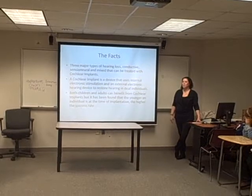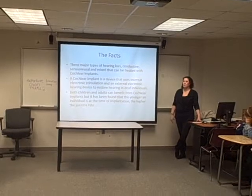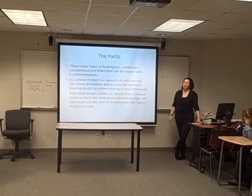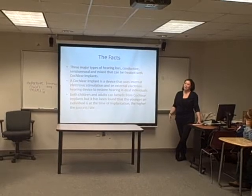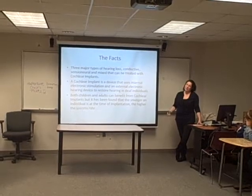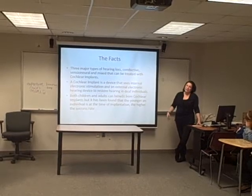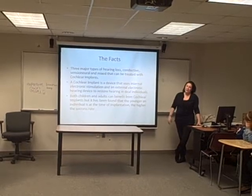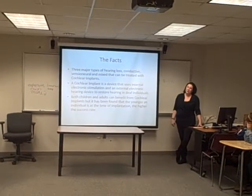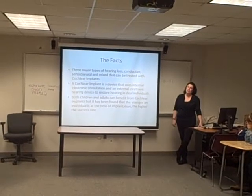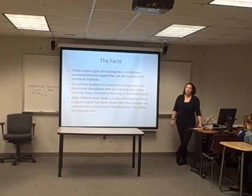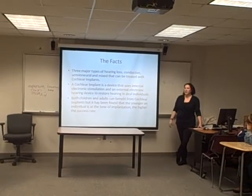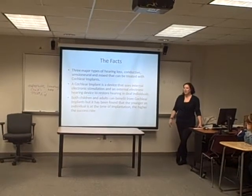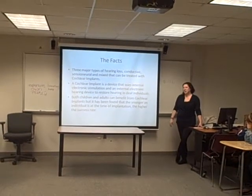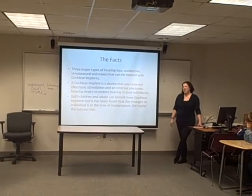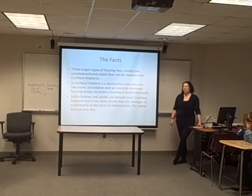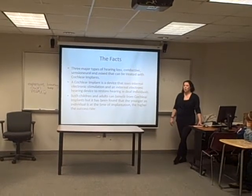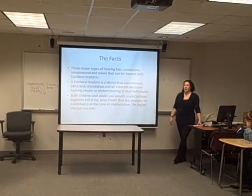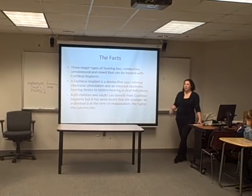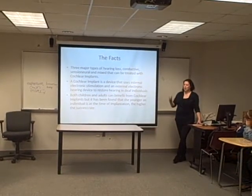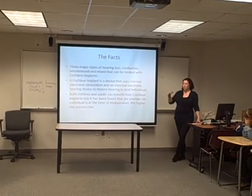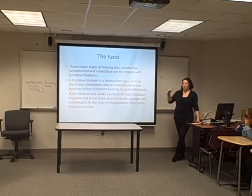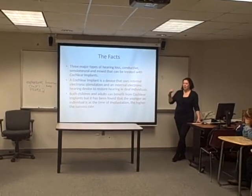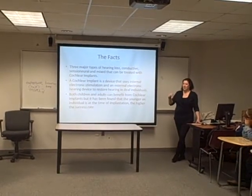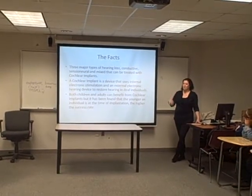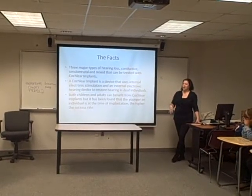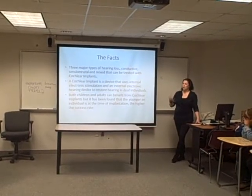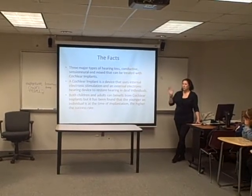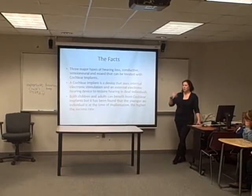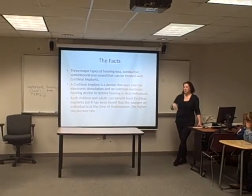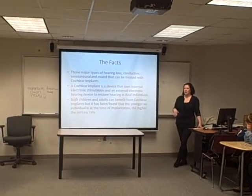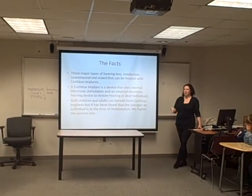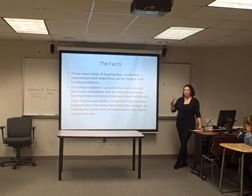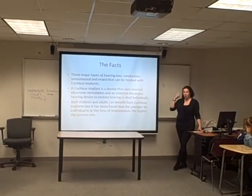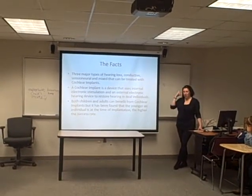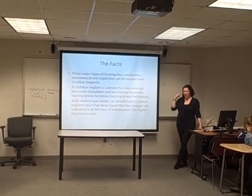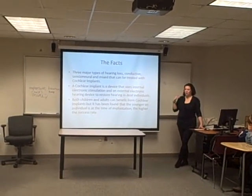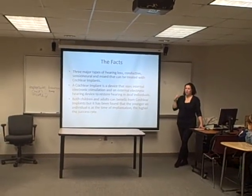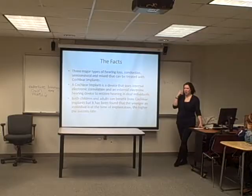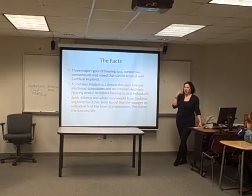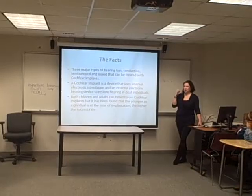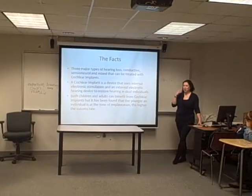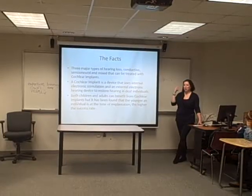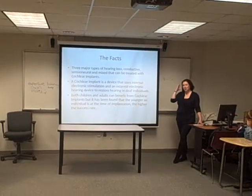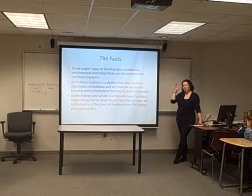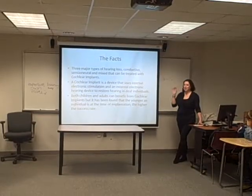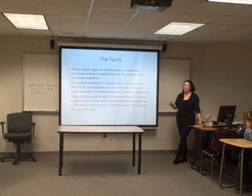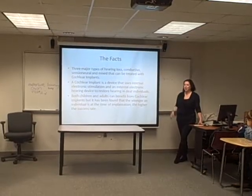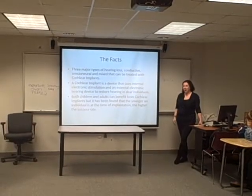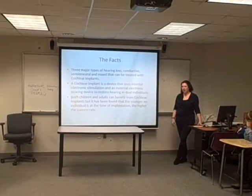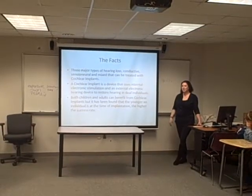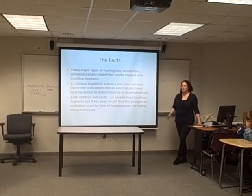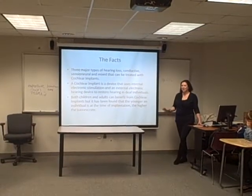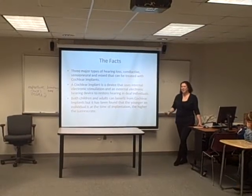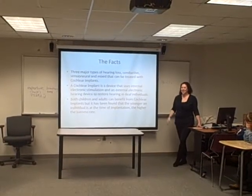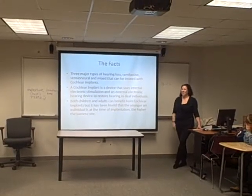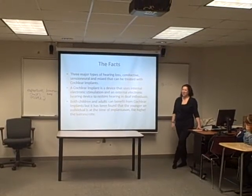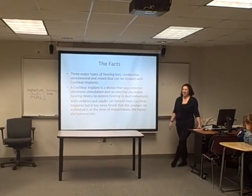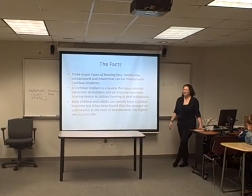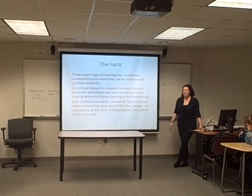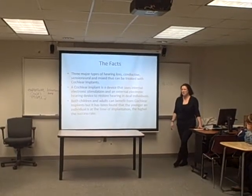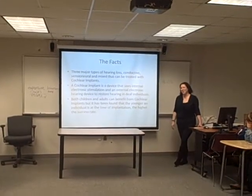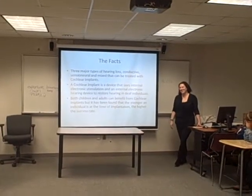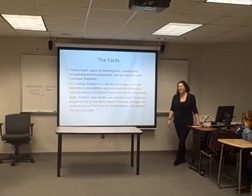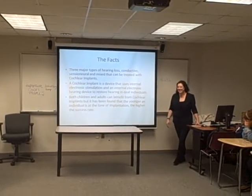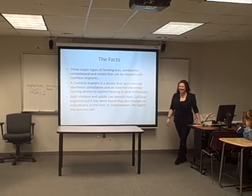splash proof, but you really shouldn't get them wet because the water gets in the microphones and then all they hear is inside their head. So it's not